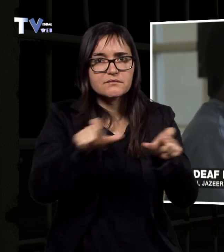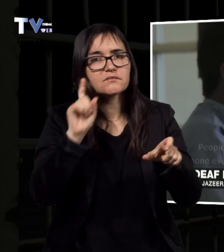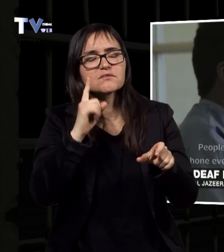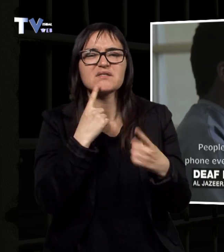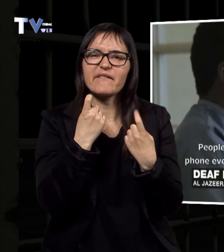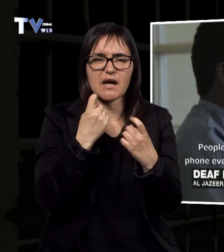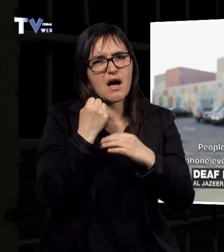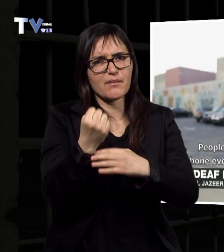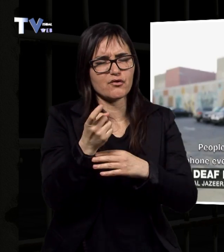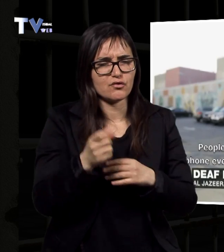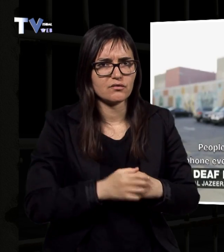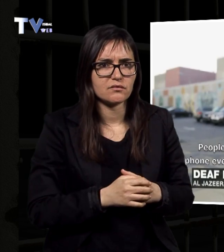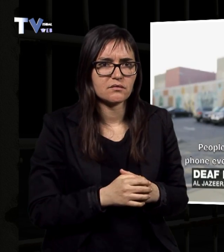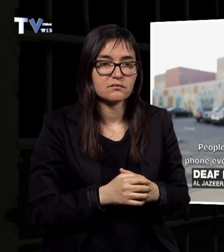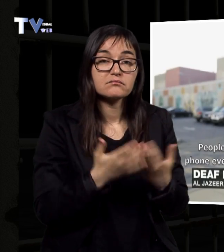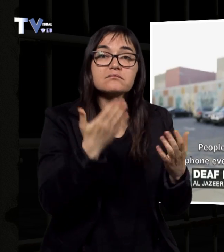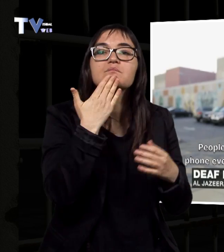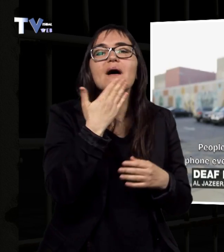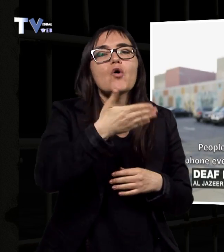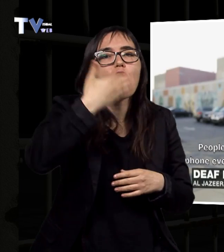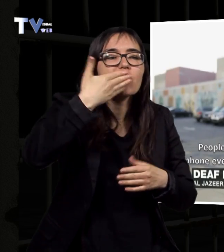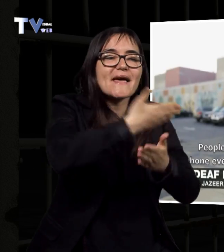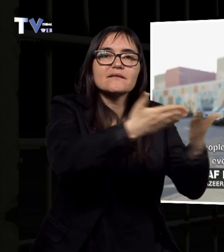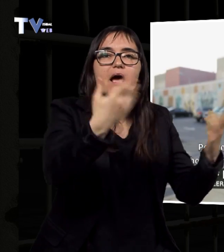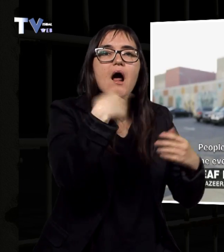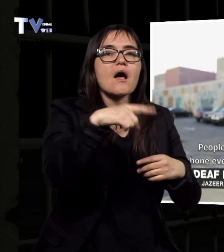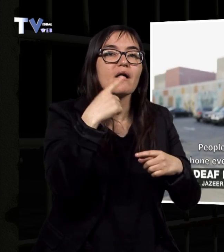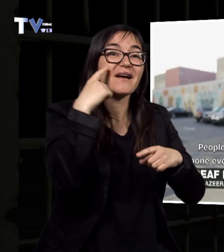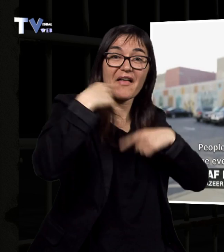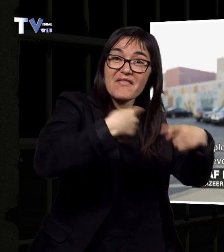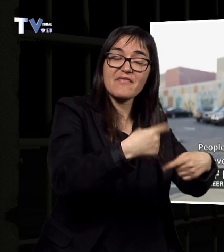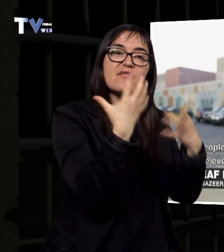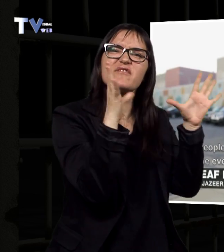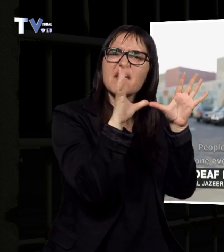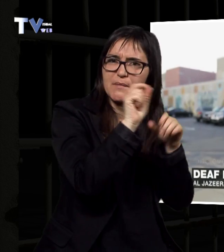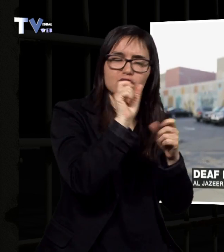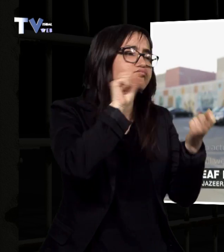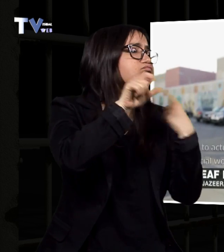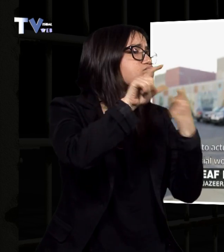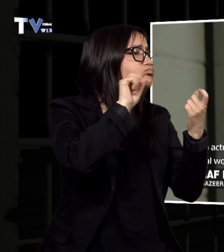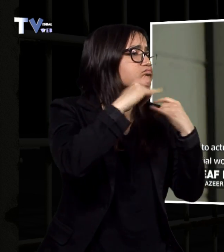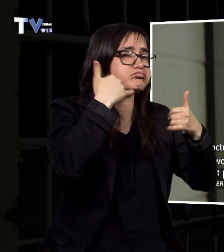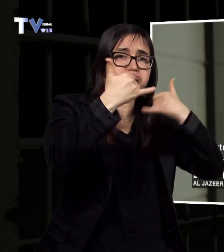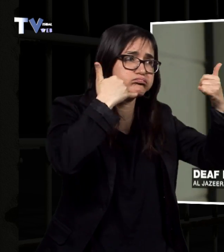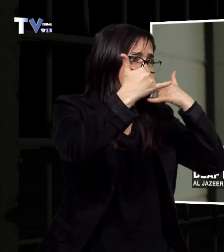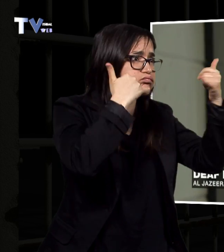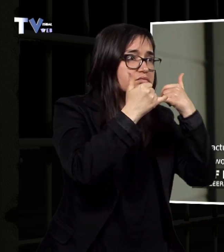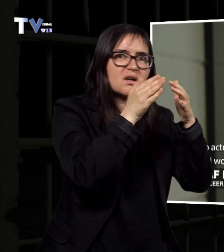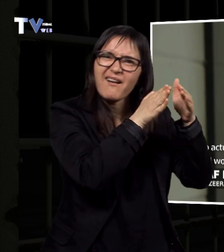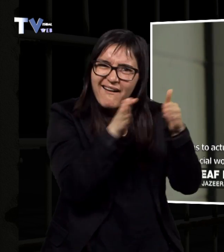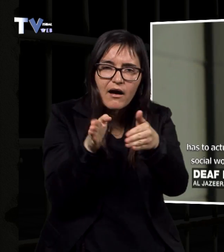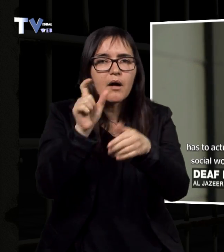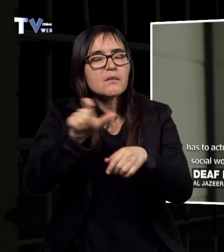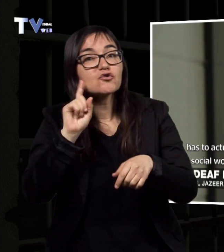them. People who can hear get 10 minutes on the phone every day. On the other hand, a deaf inmate has